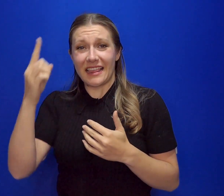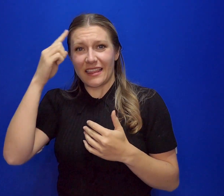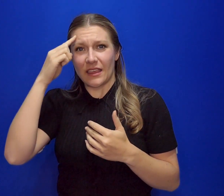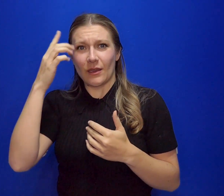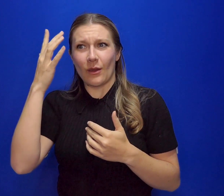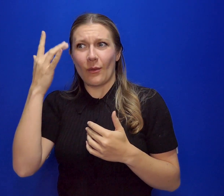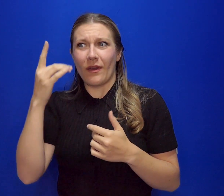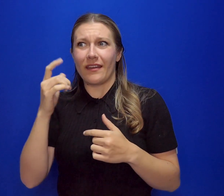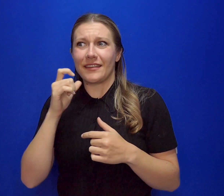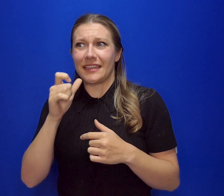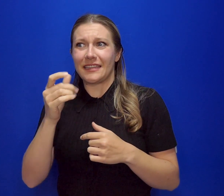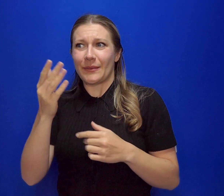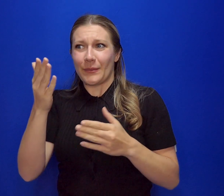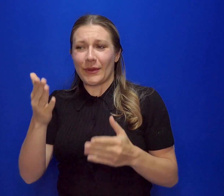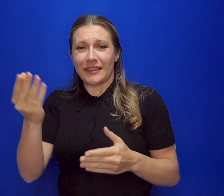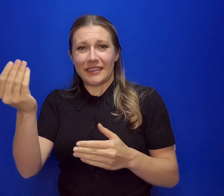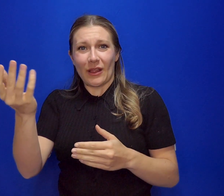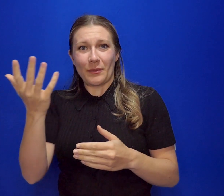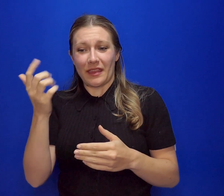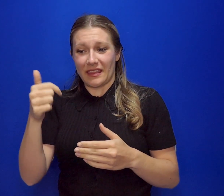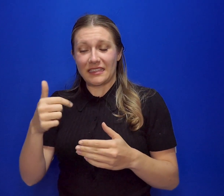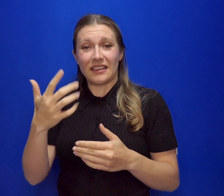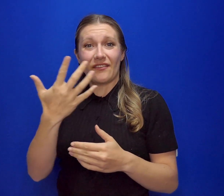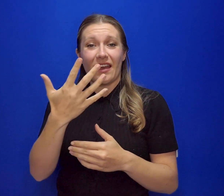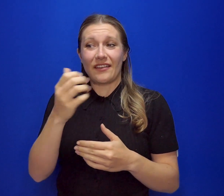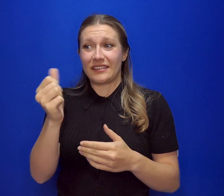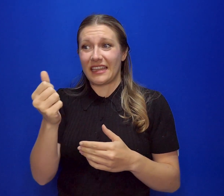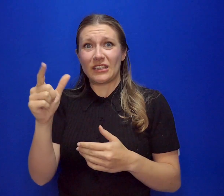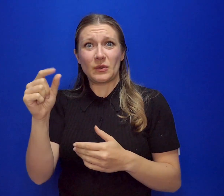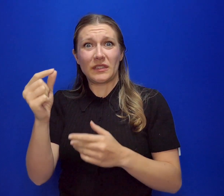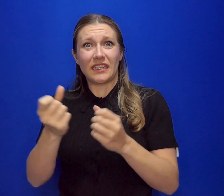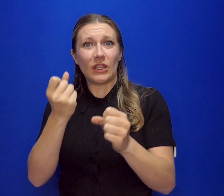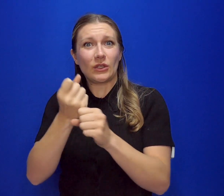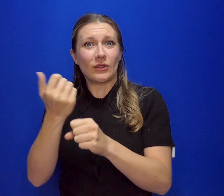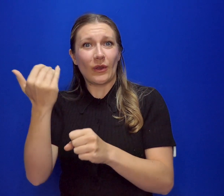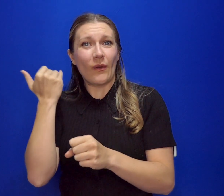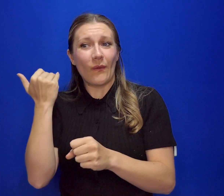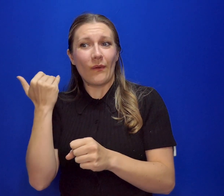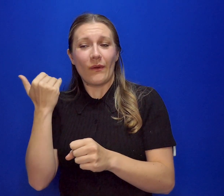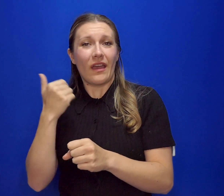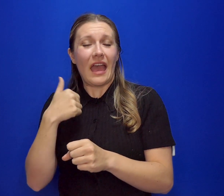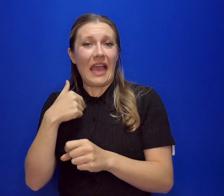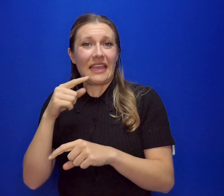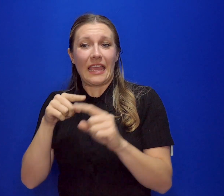well, why couldn't someone have told me this 5 or 10 or 20 years ago? Like I can't get this time back now,